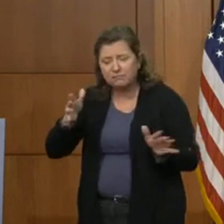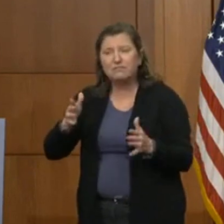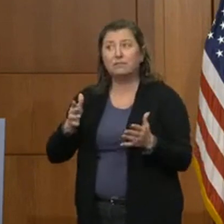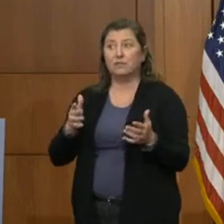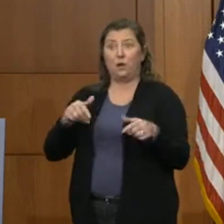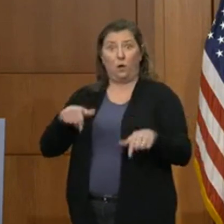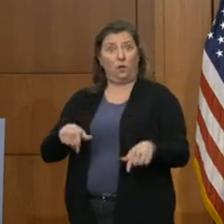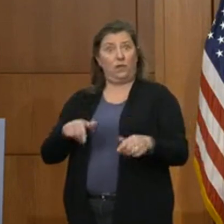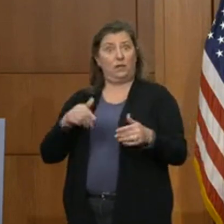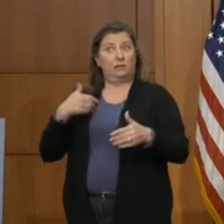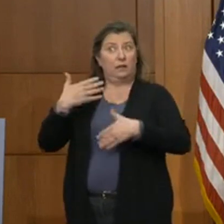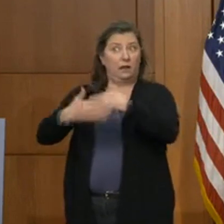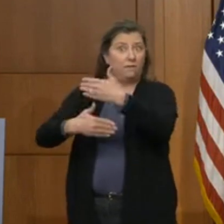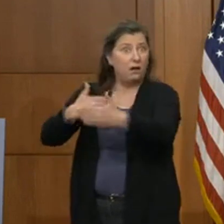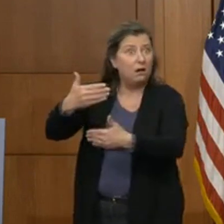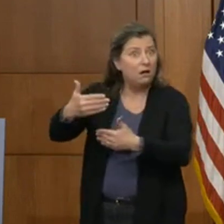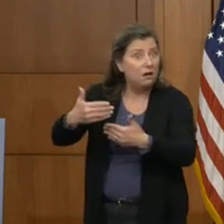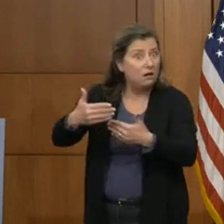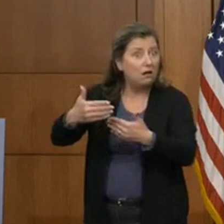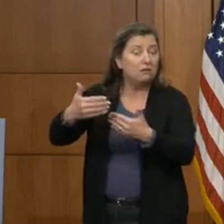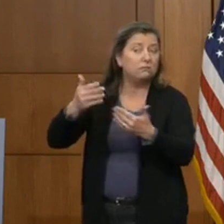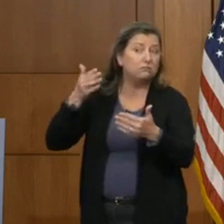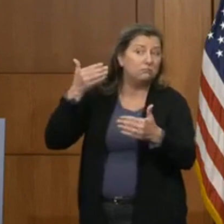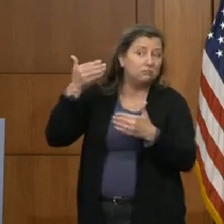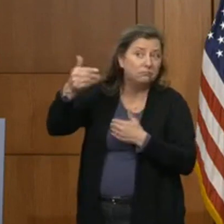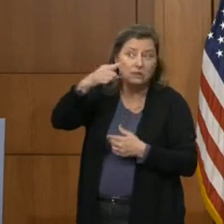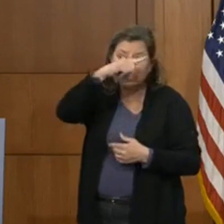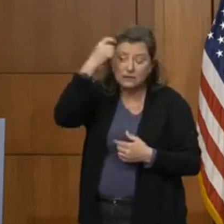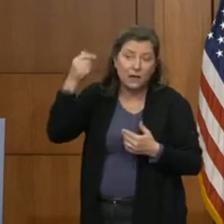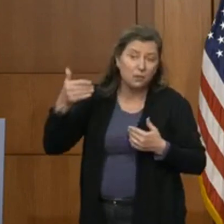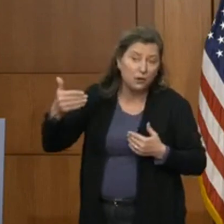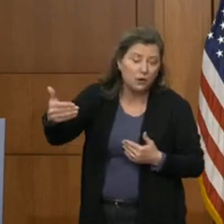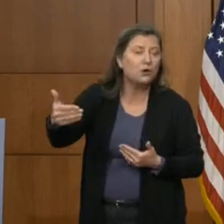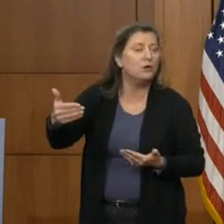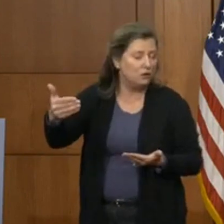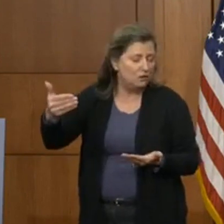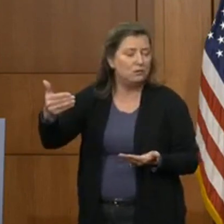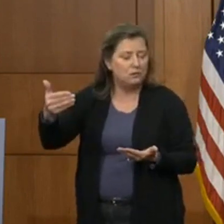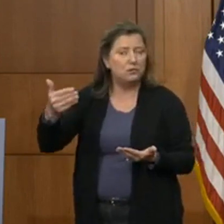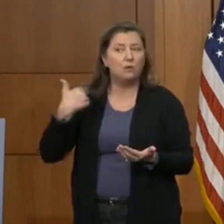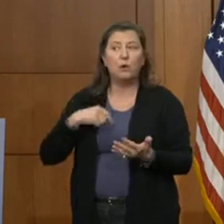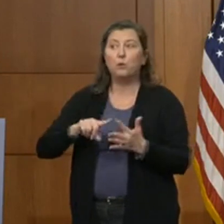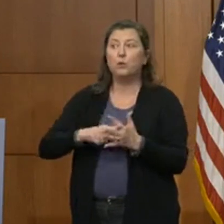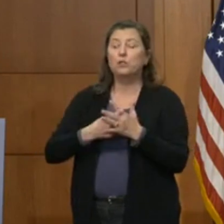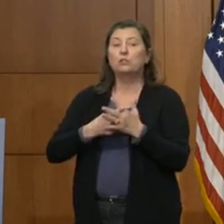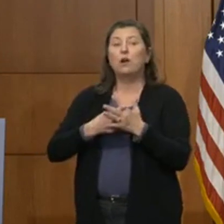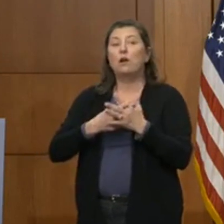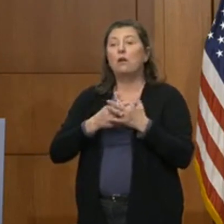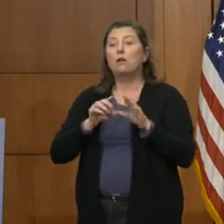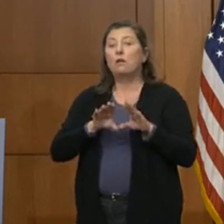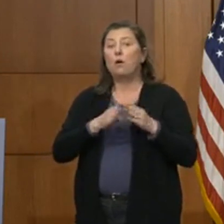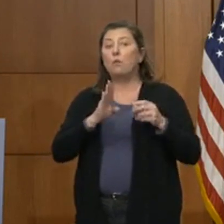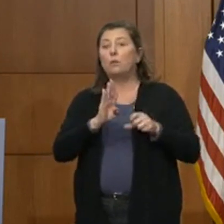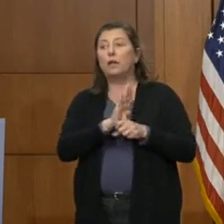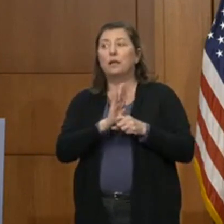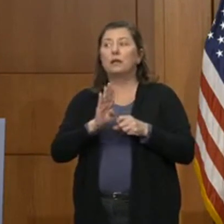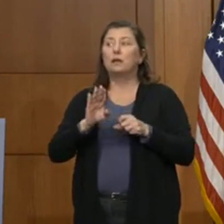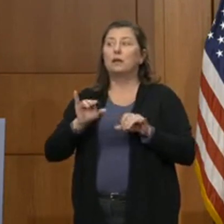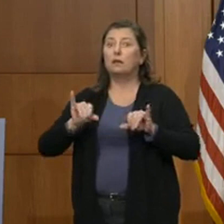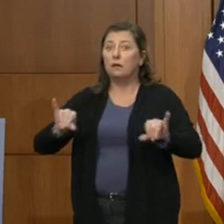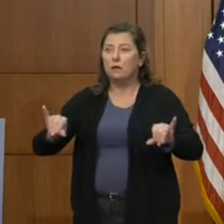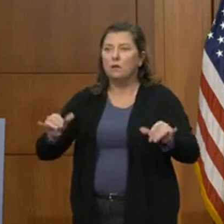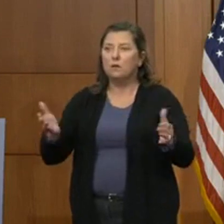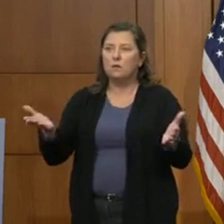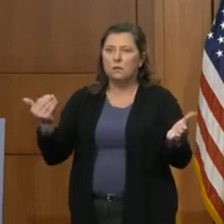this evolves, certainly into the summer months, especially as we start lifting restrictions, getting people back to